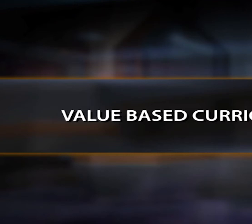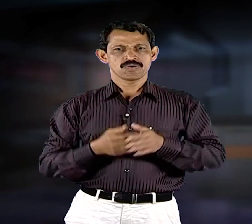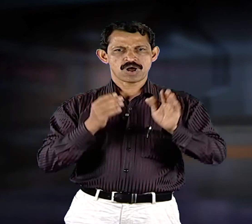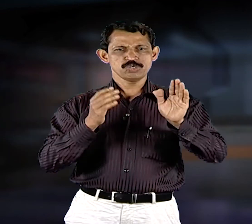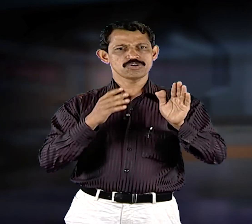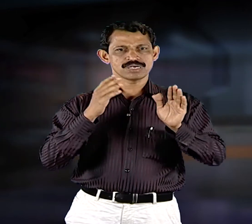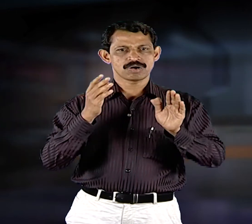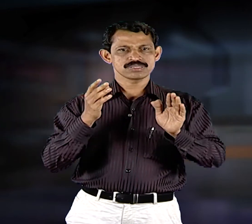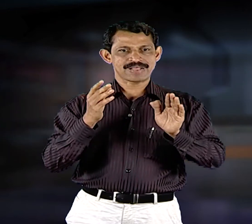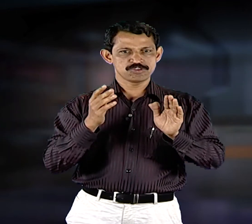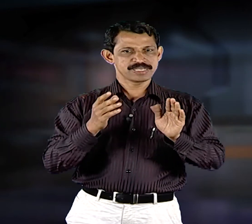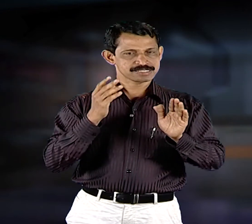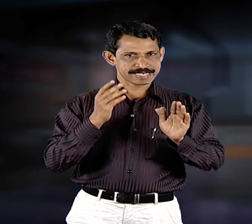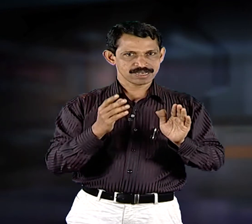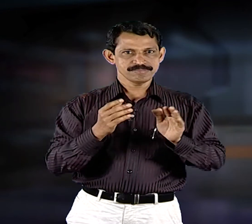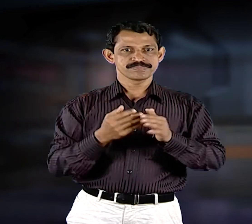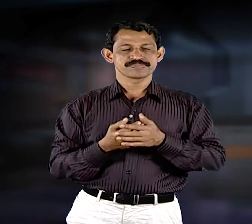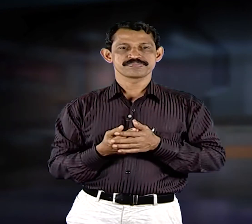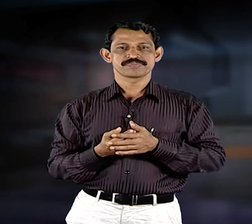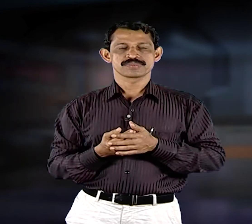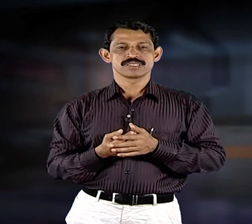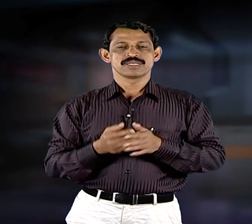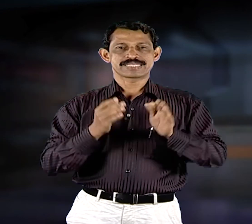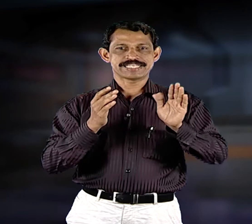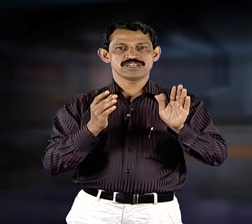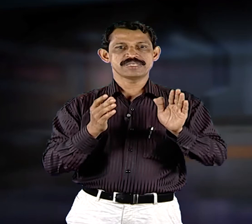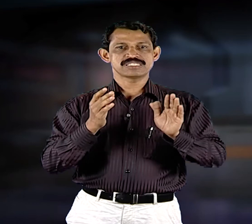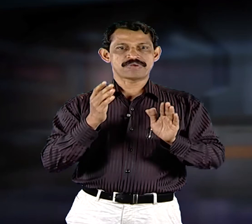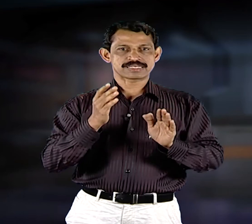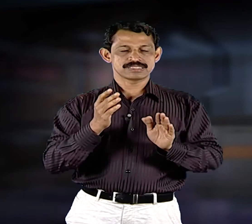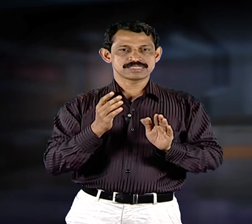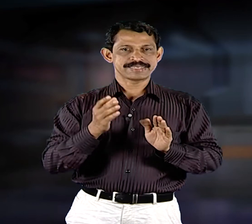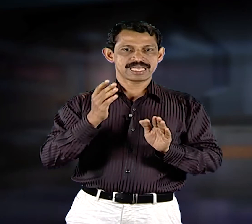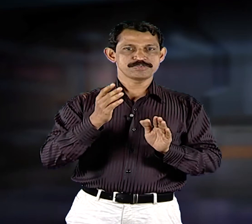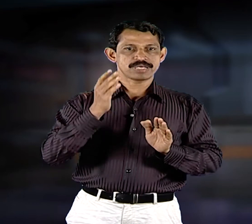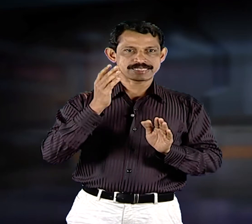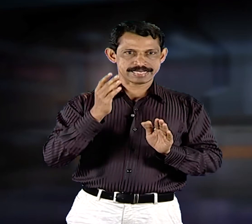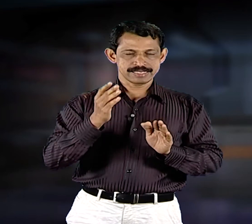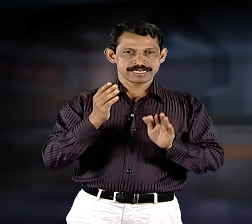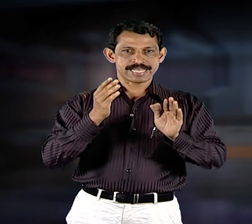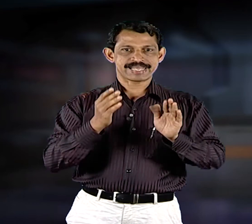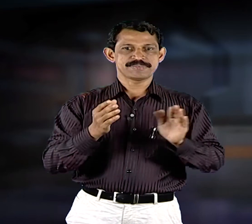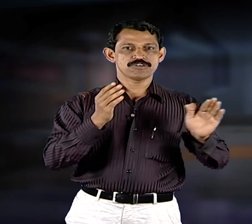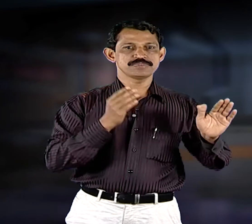What do you know about the value based curriculum? Curriculum is the factor that helps to attain academic